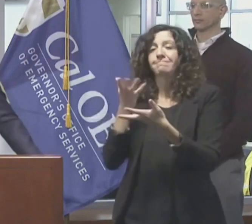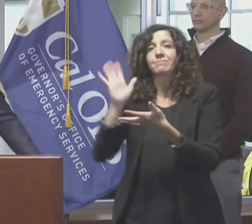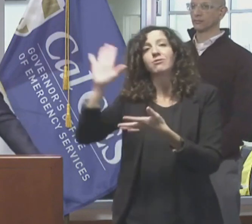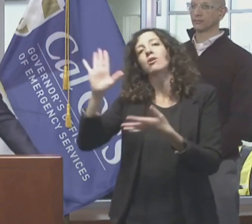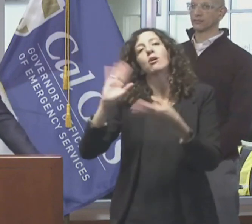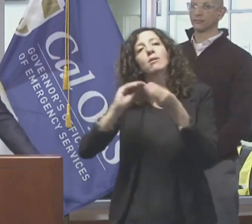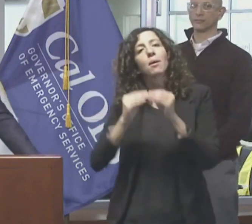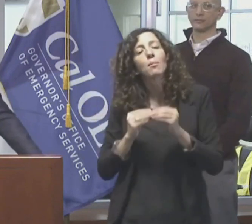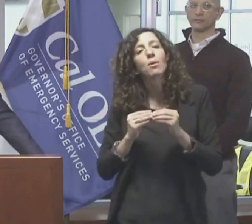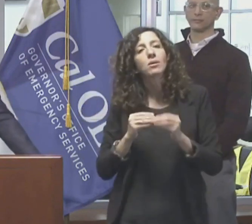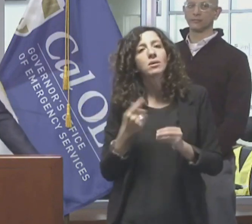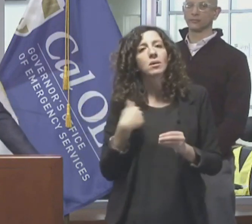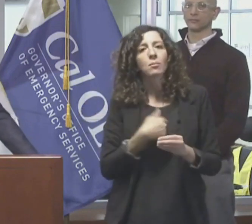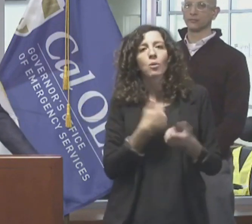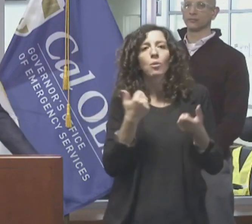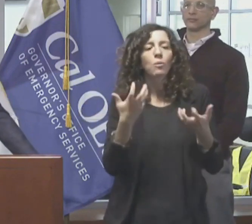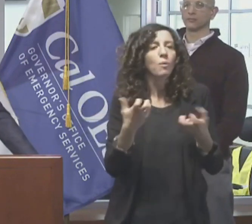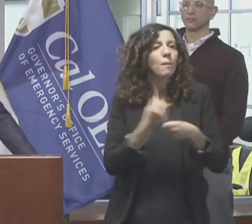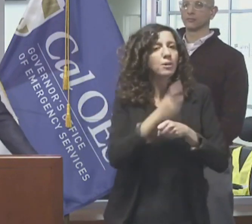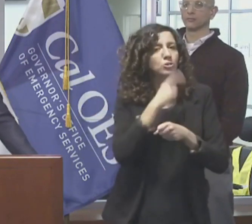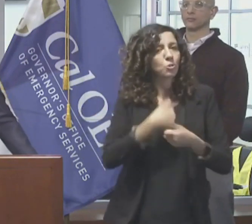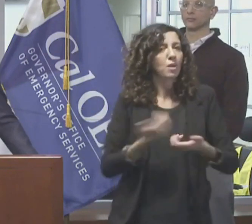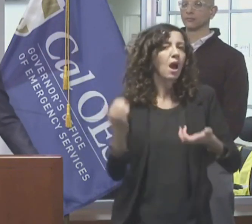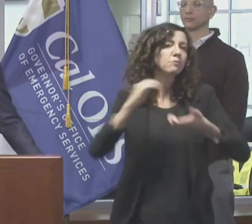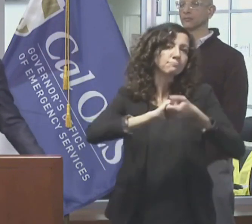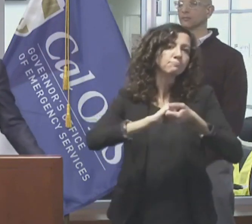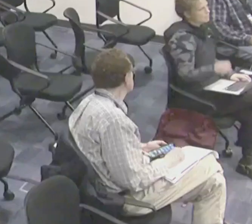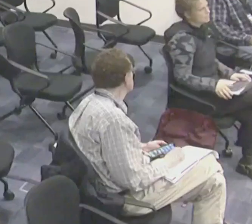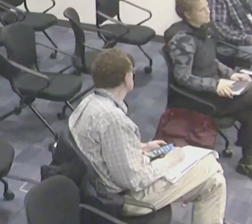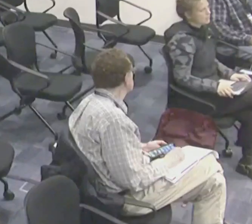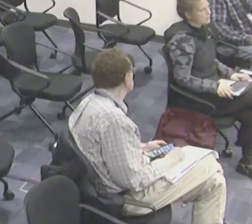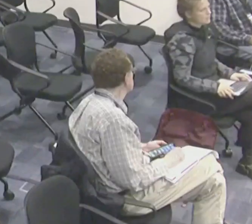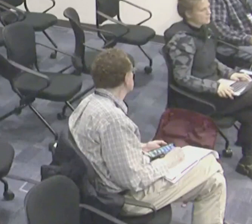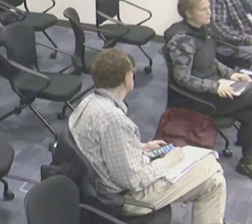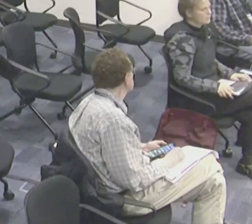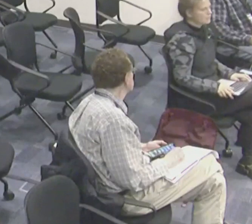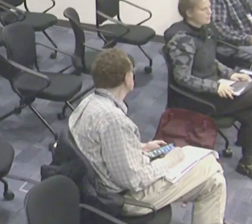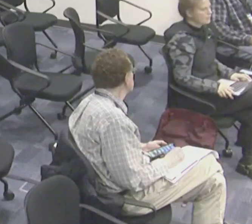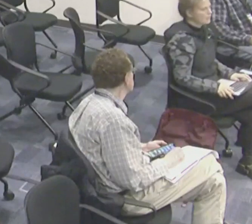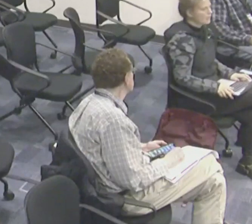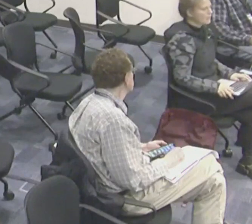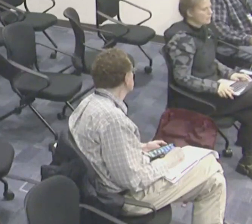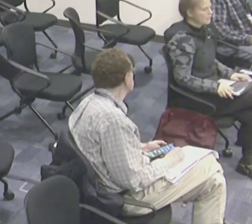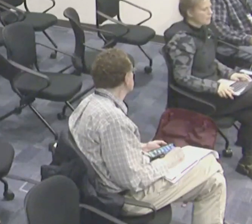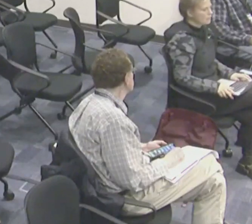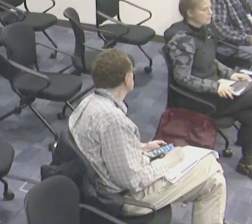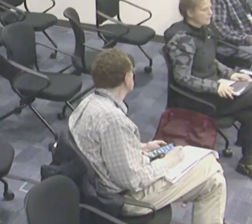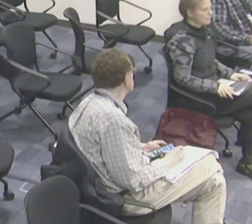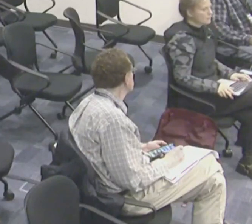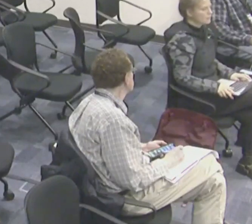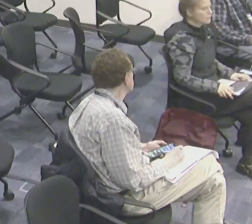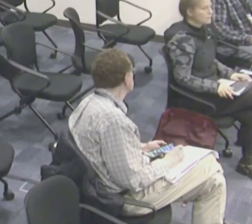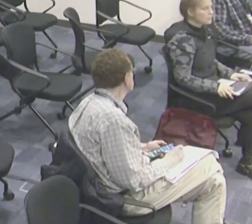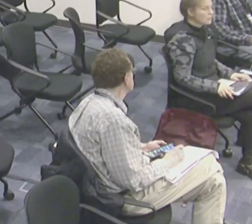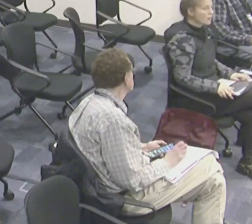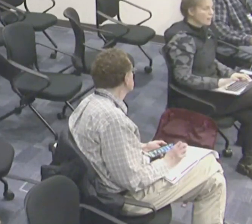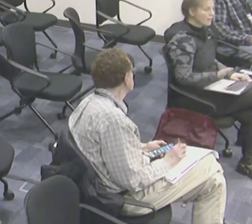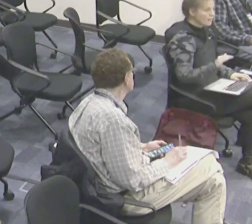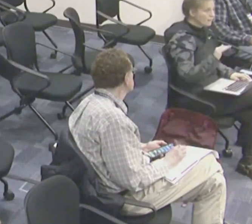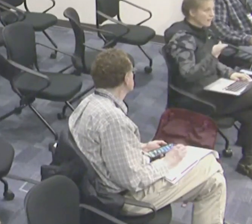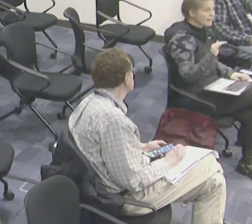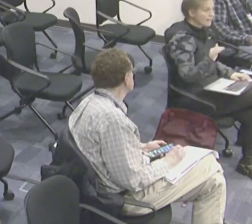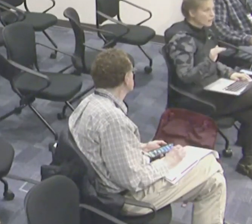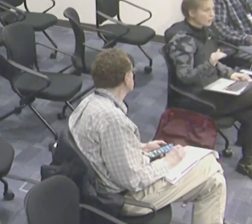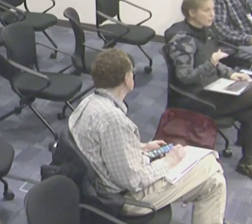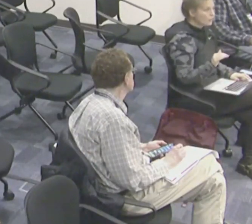of an open hand, not a closed fist. Governor, there's a strong concern and a lot of, I think, really good discussion about